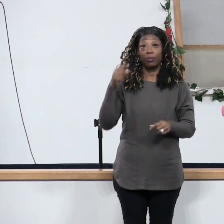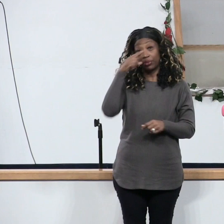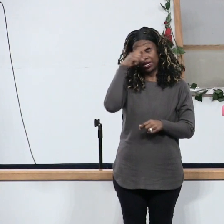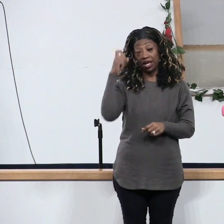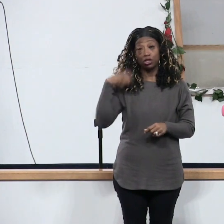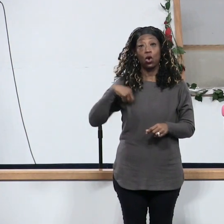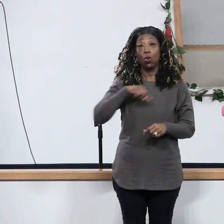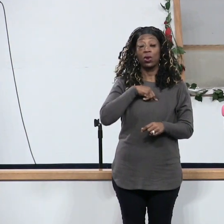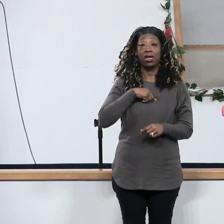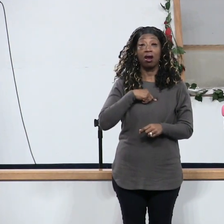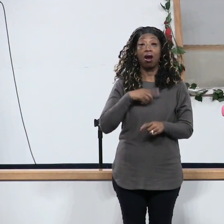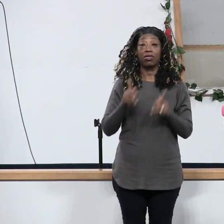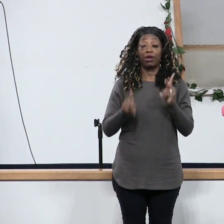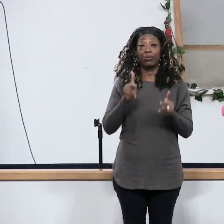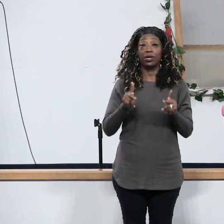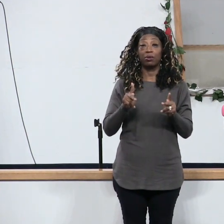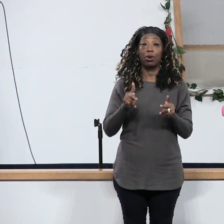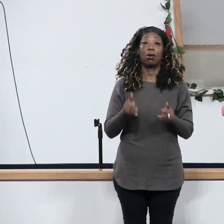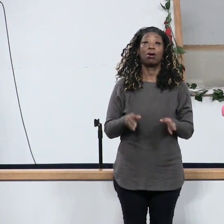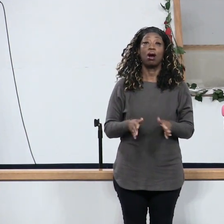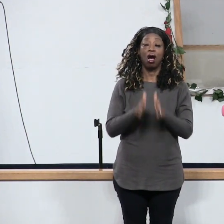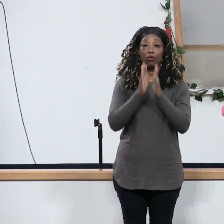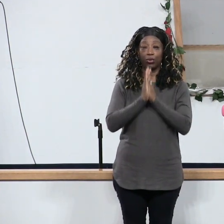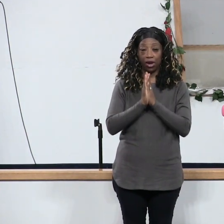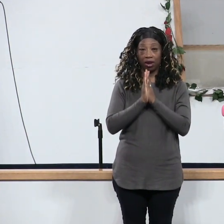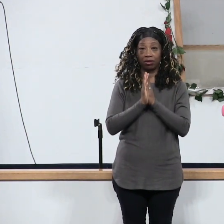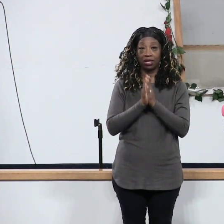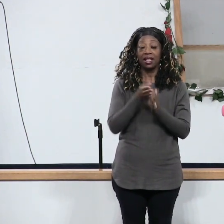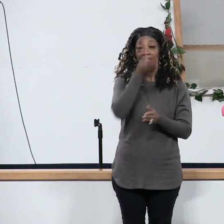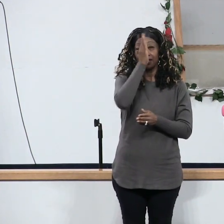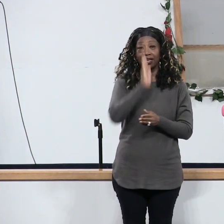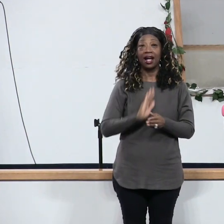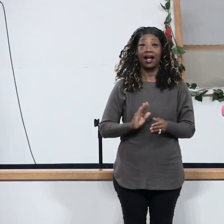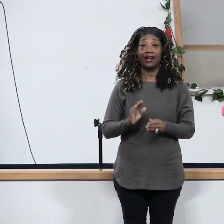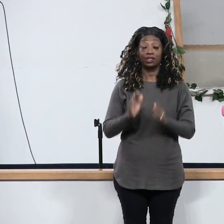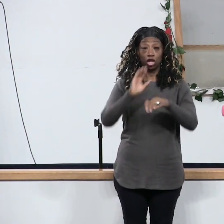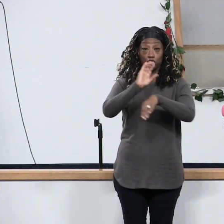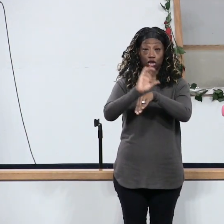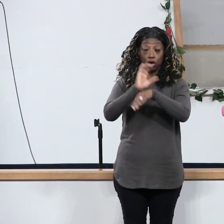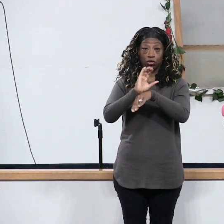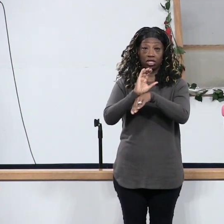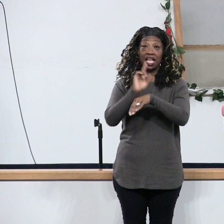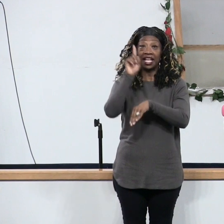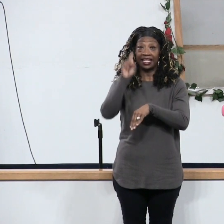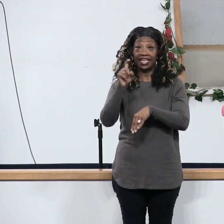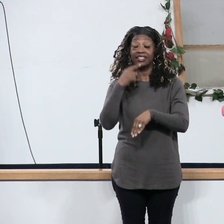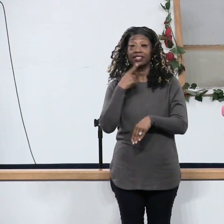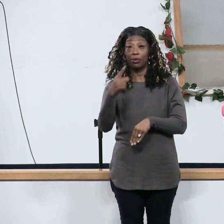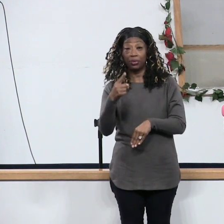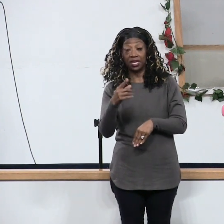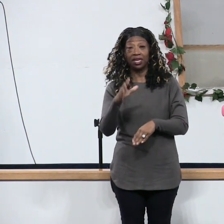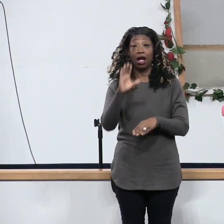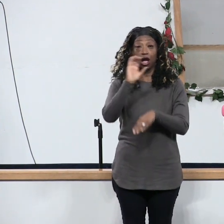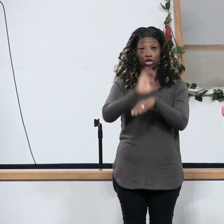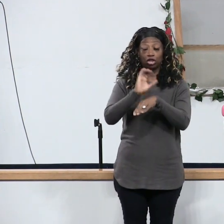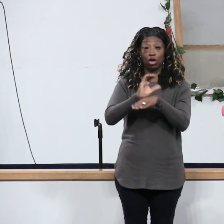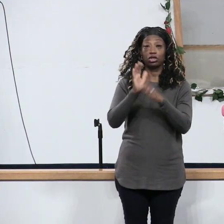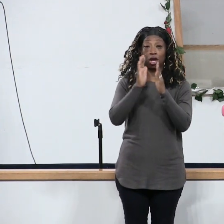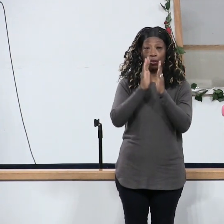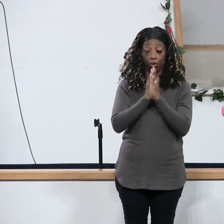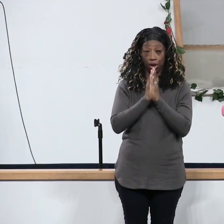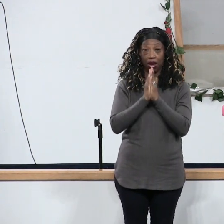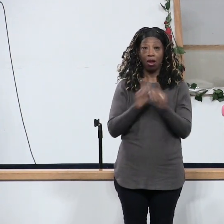the house of God should be a house of prayer. So let us make sure that we're doing that. And also, we also have,